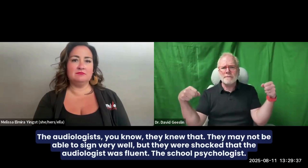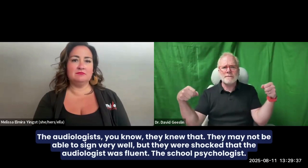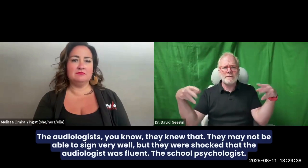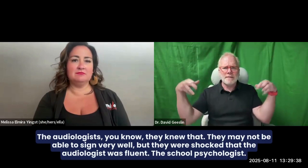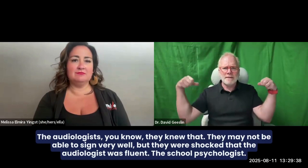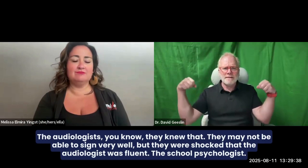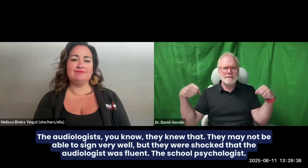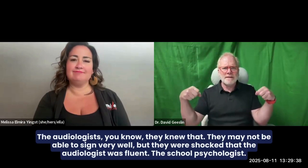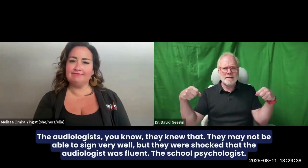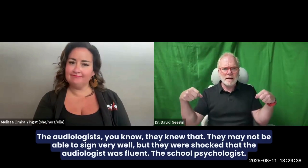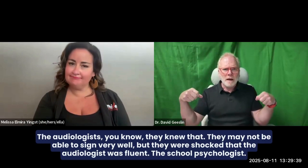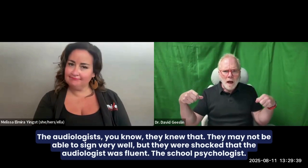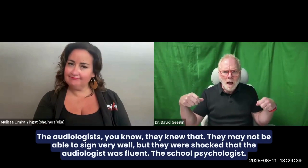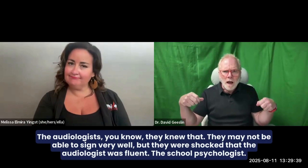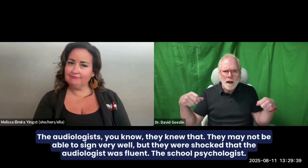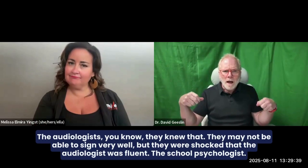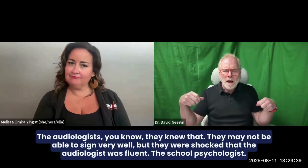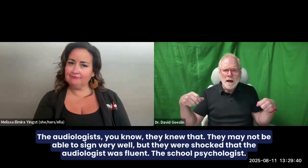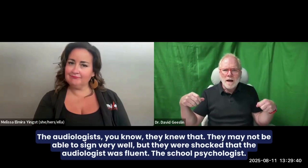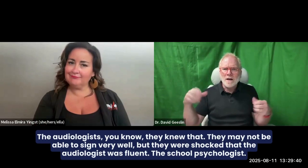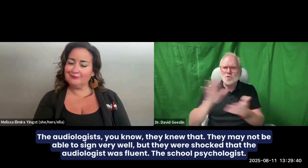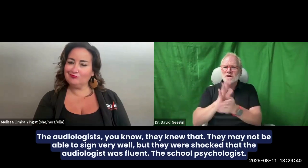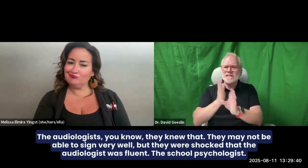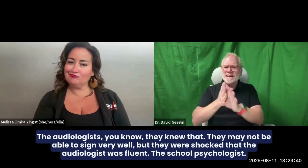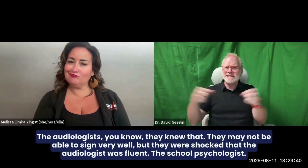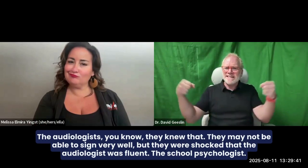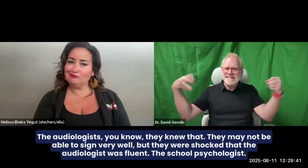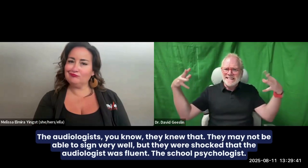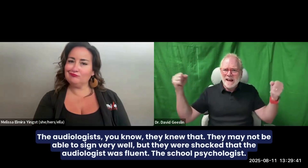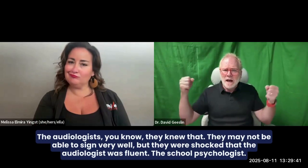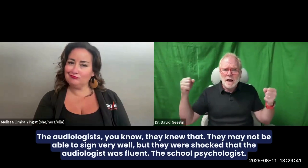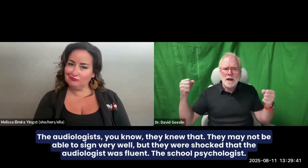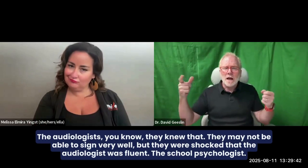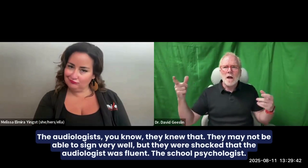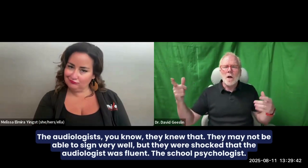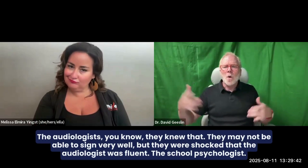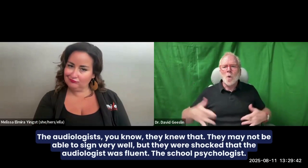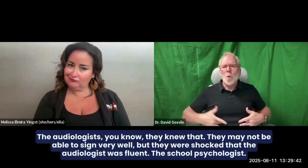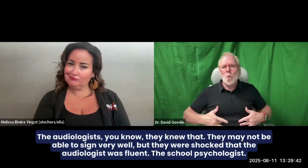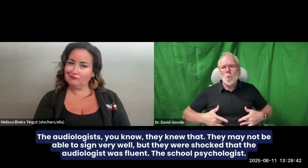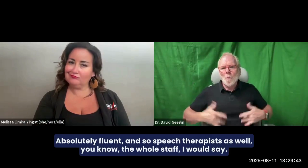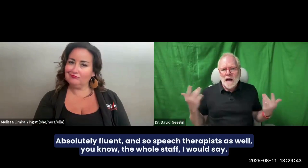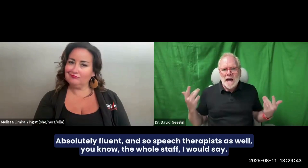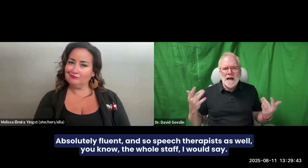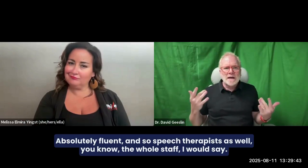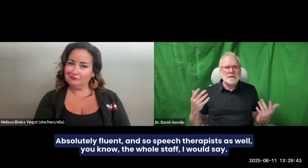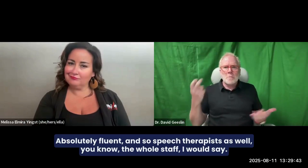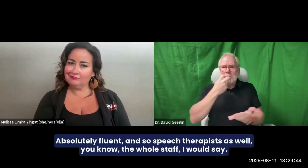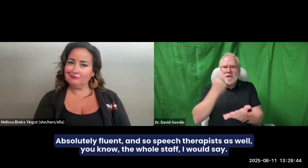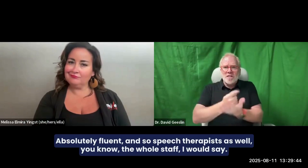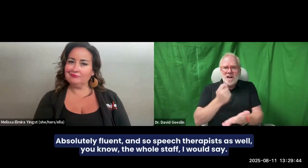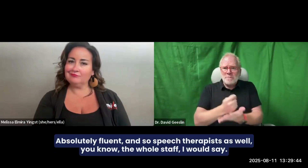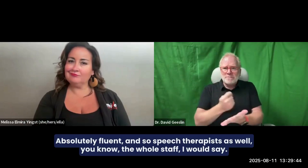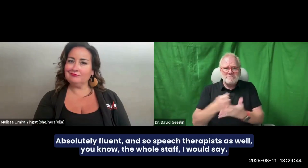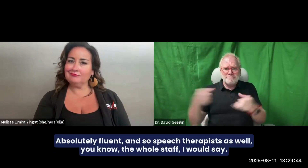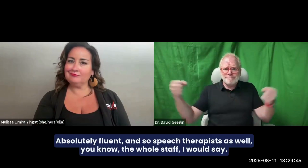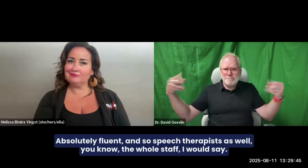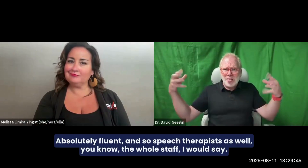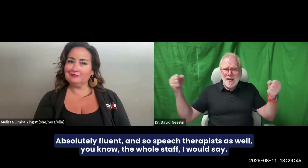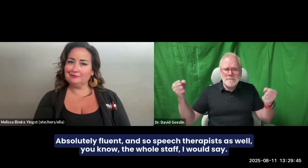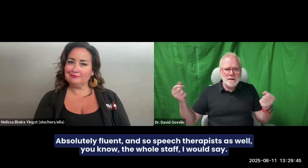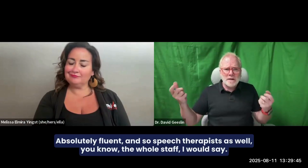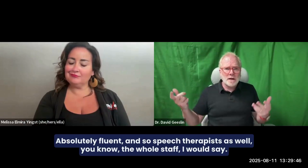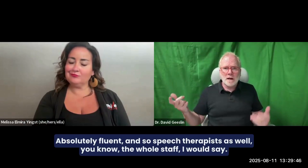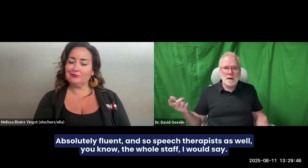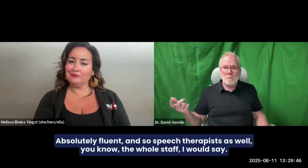that they may not be able to sign very well, but they were shocked that the audiologist was fluent. The school psychologist, absolutely fluent. And